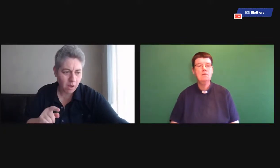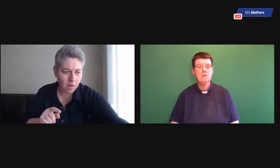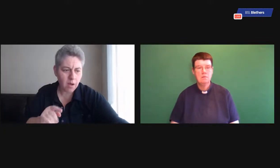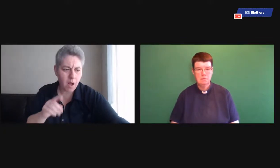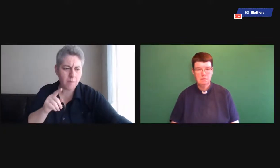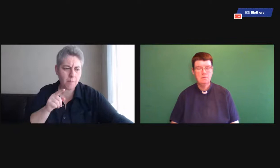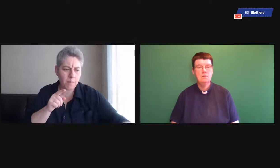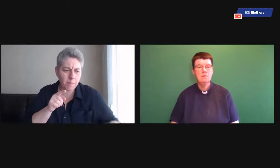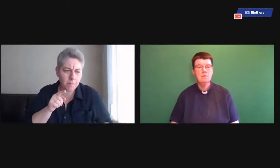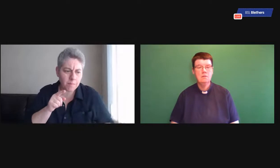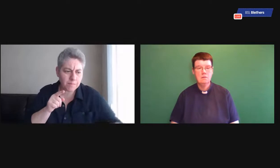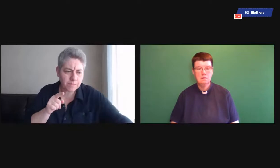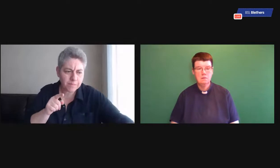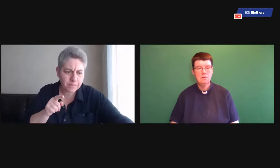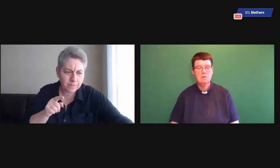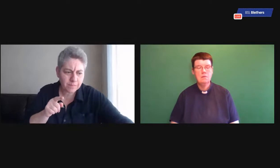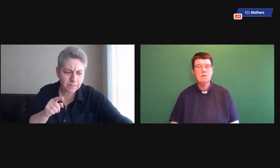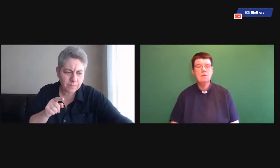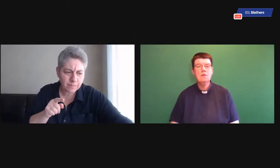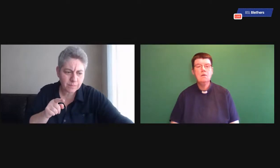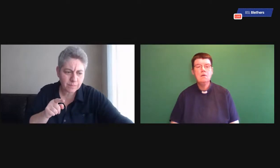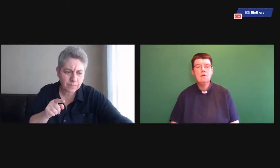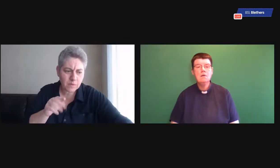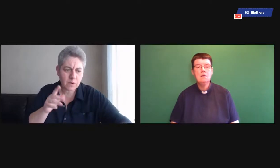Oh, it's a question from a text message,